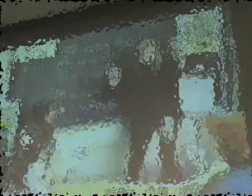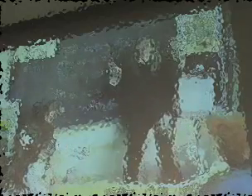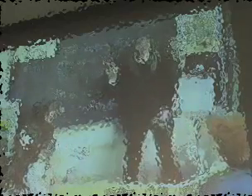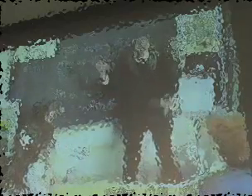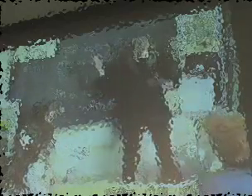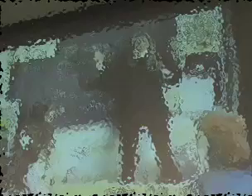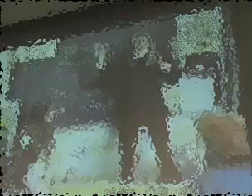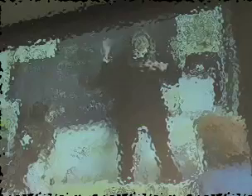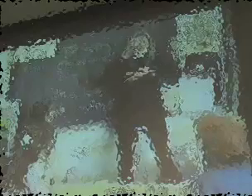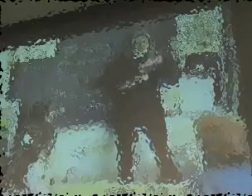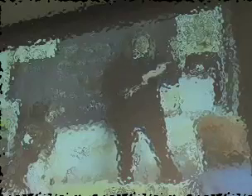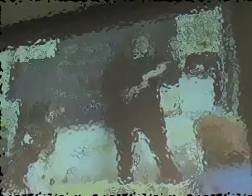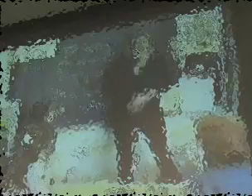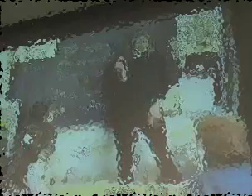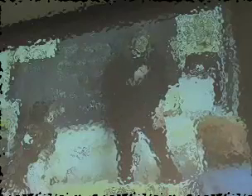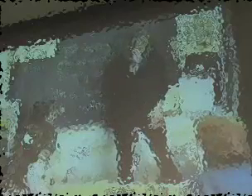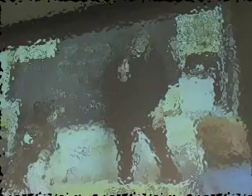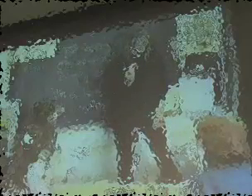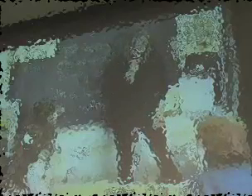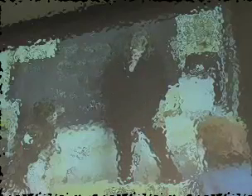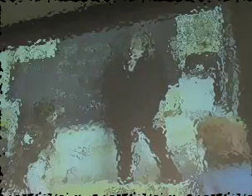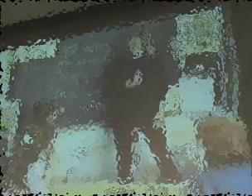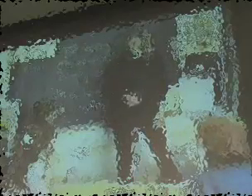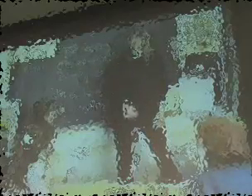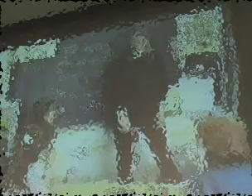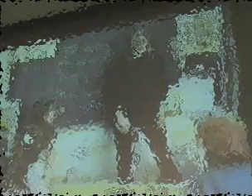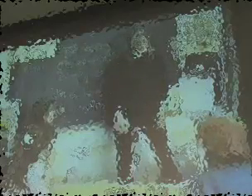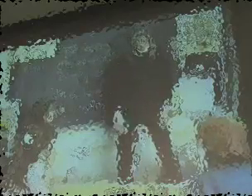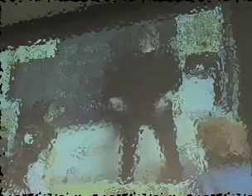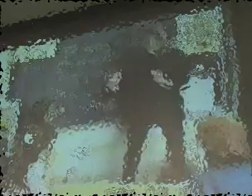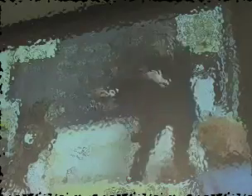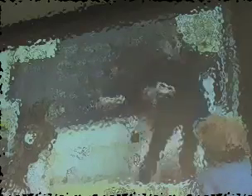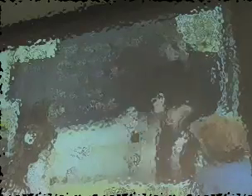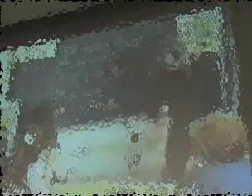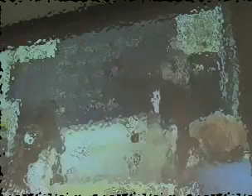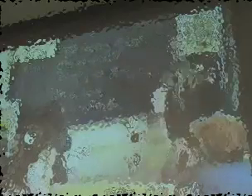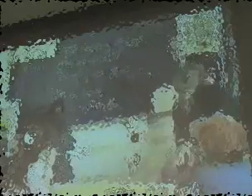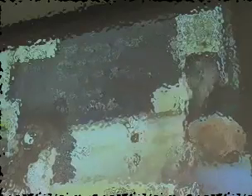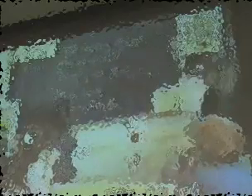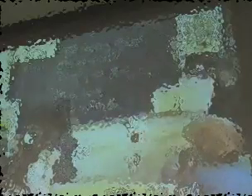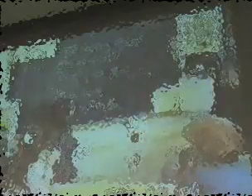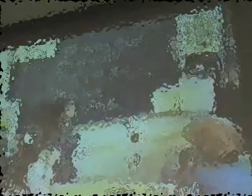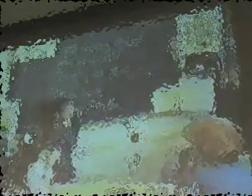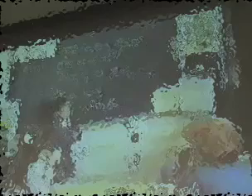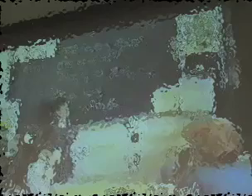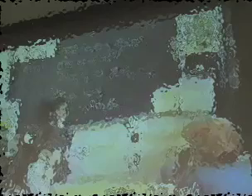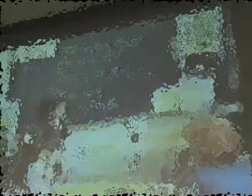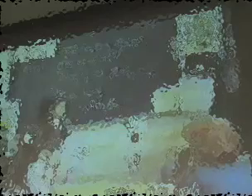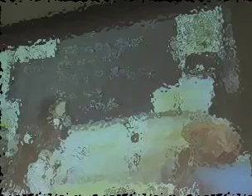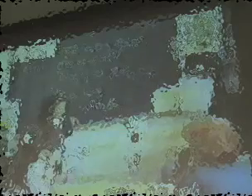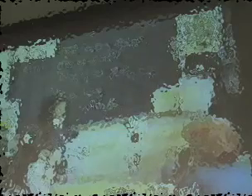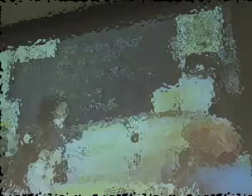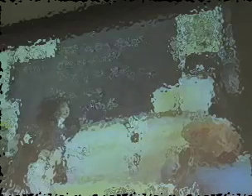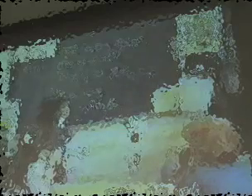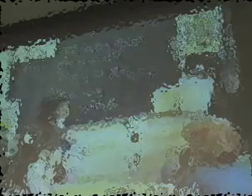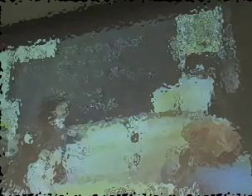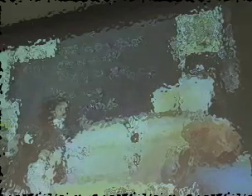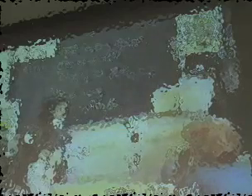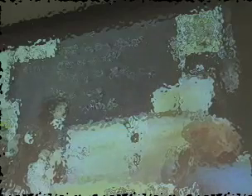eyes, look away, think, and you sign the American Sign Language. Okay? Today is not Monday. Now, she doesn't